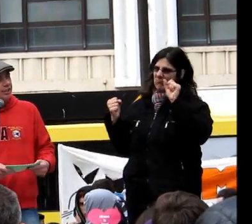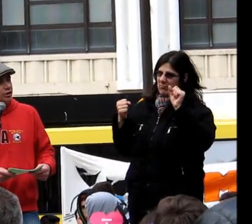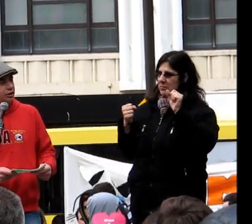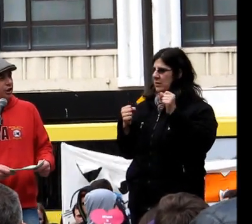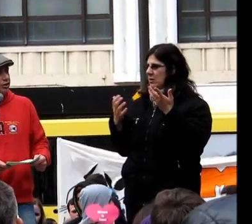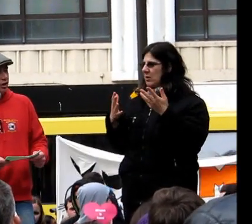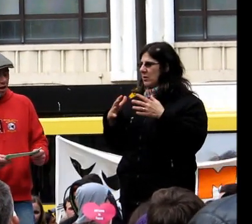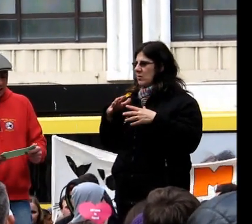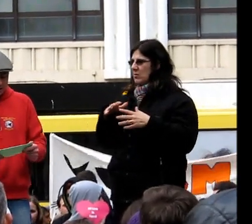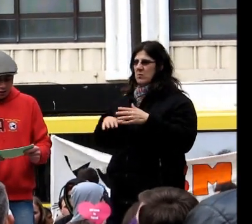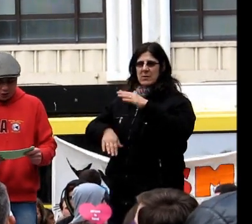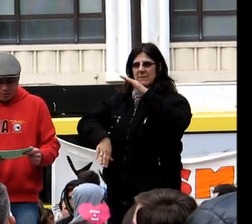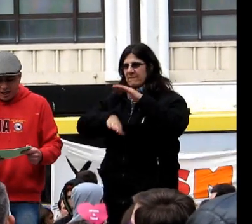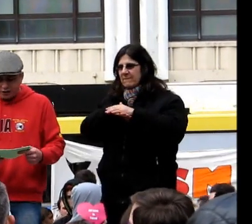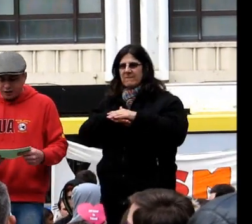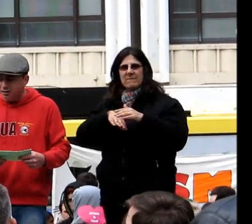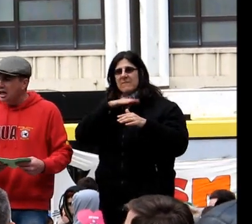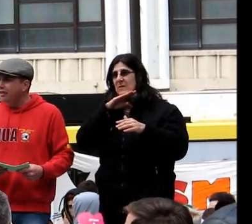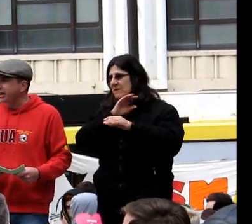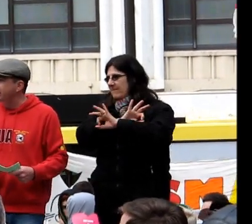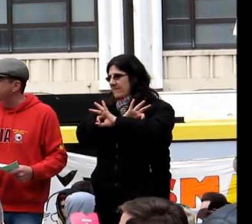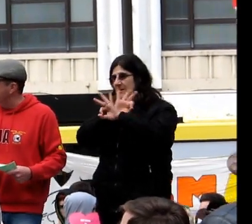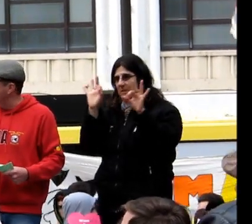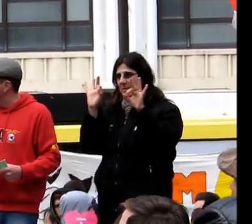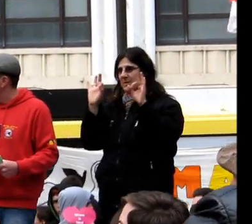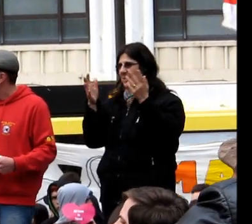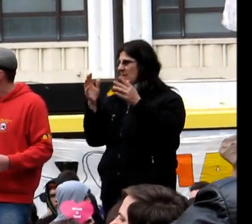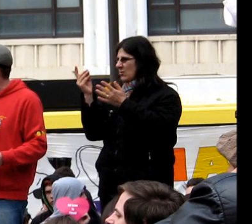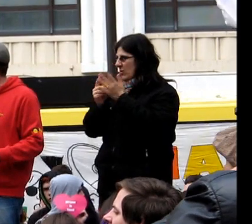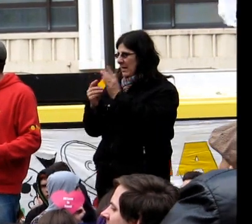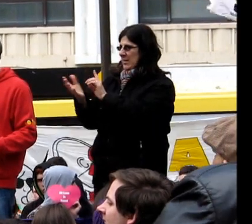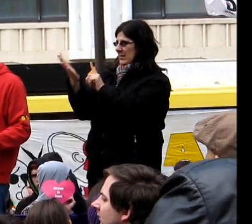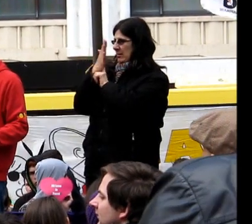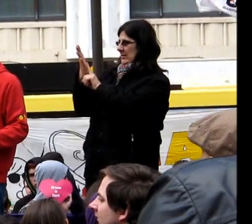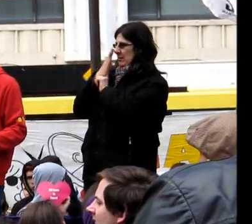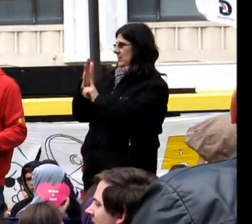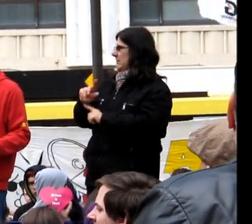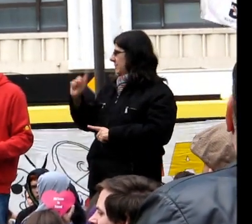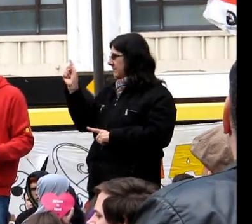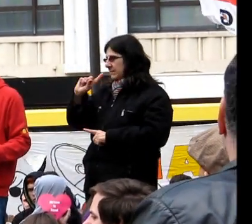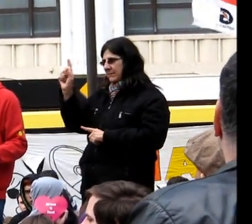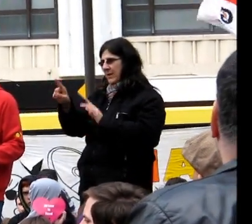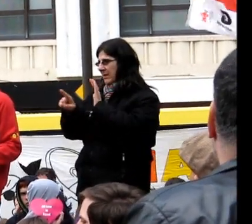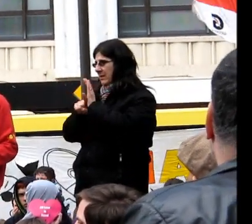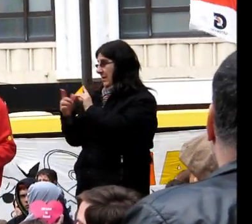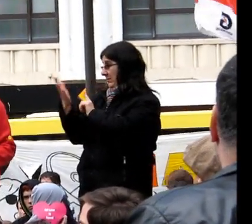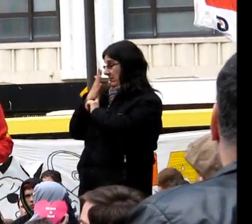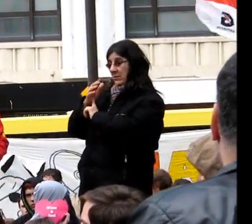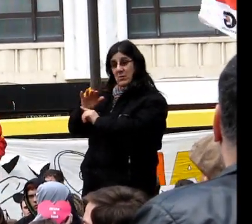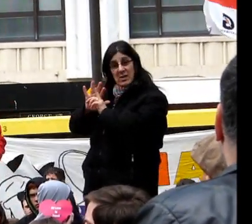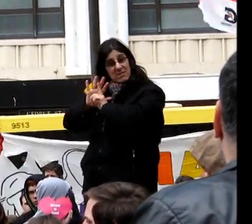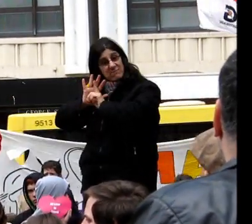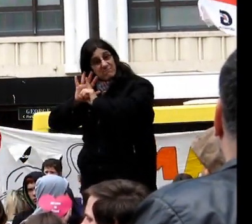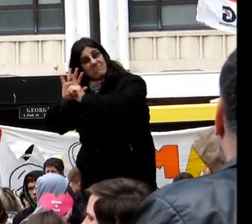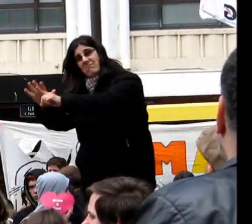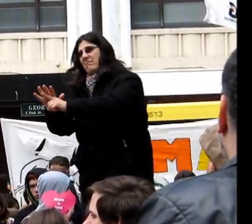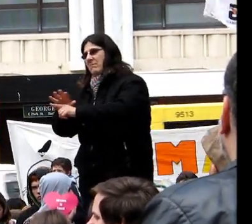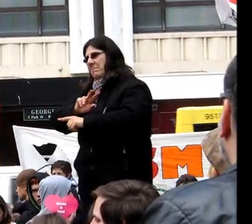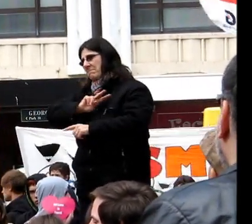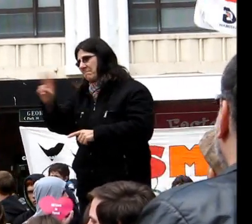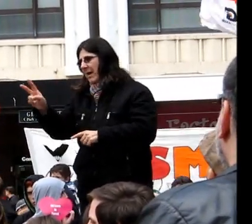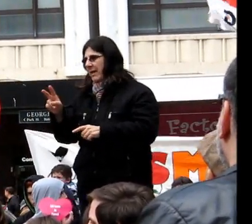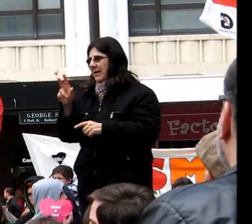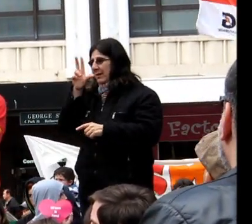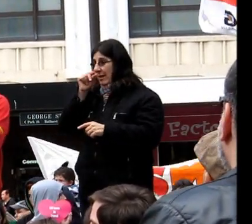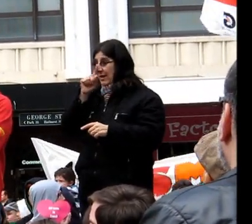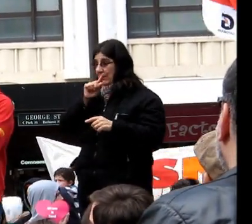this institutionalised discrimination that continues to have negative consequences in our community. How can we allow